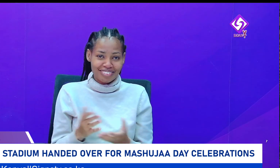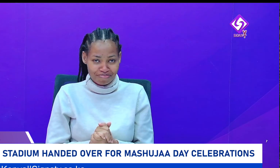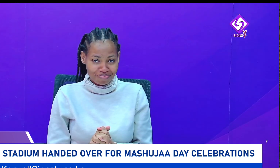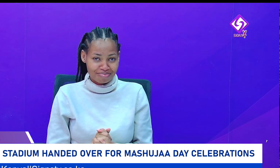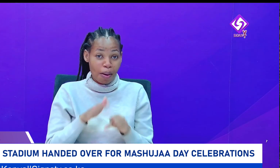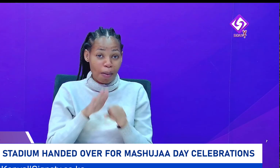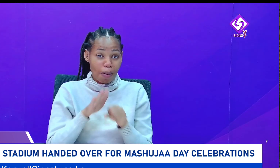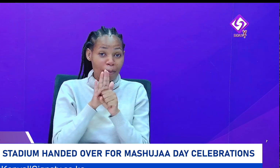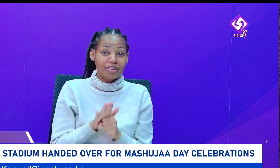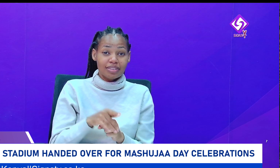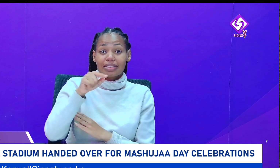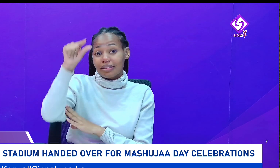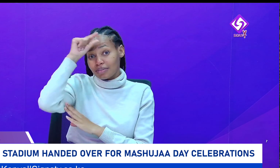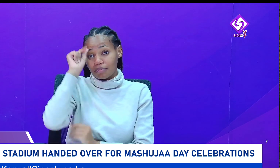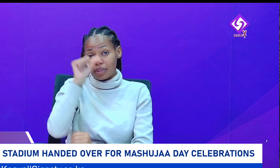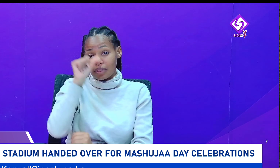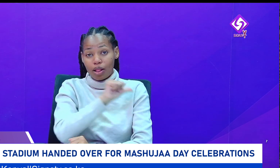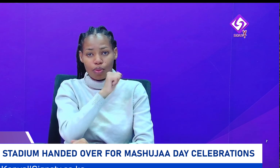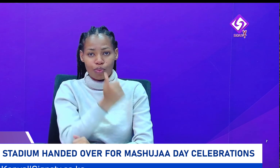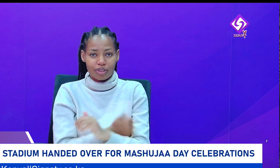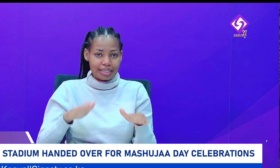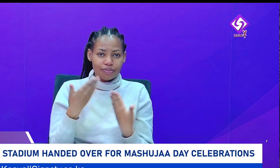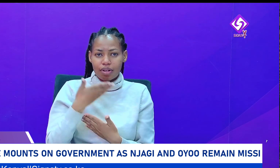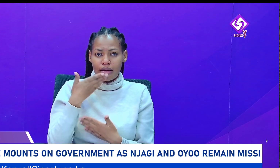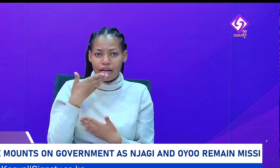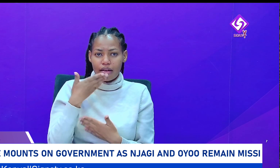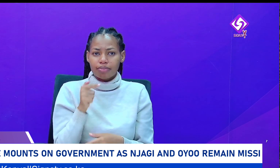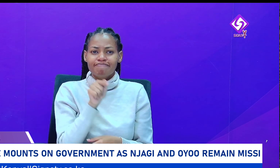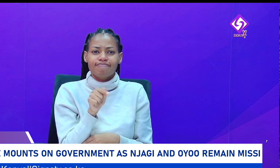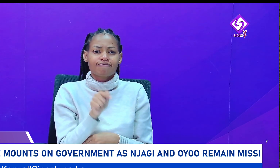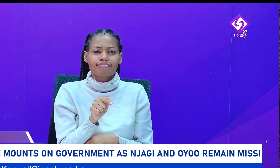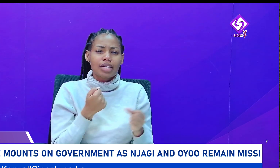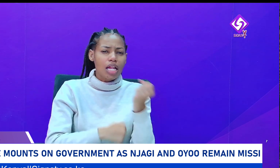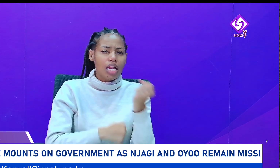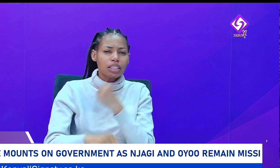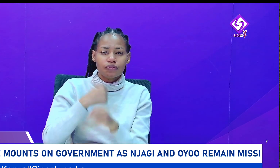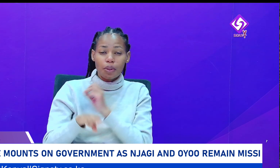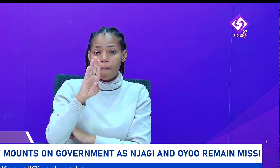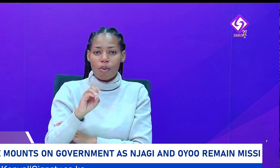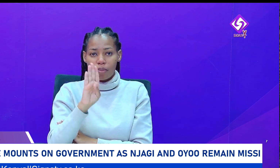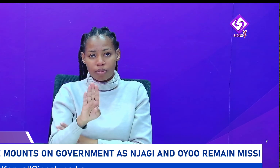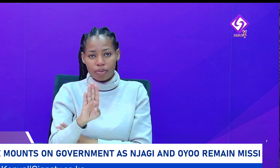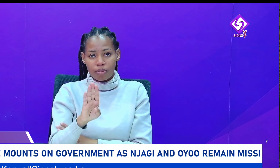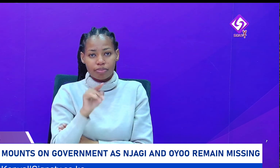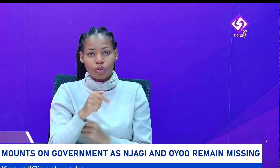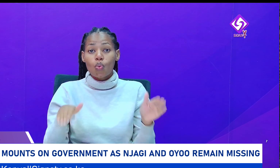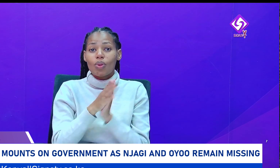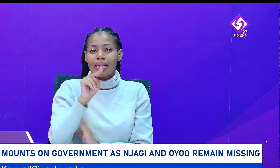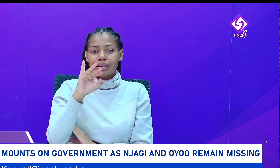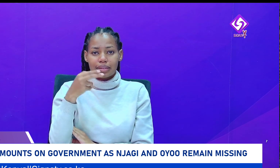Moving on to other news, pressure is intensifying on government authorities to provide answers as prominent